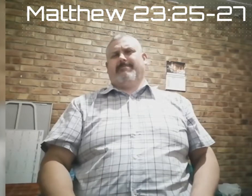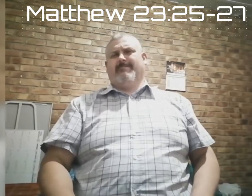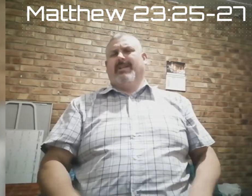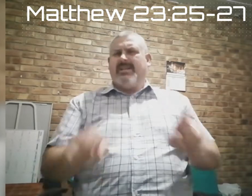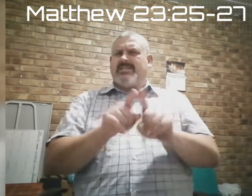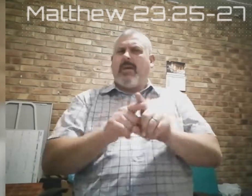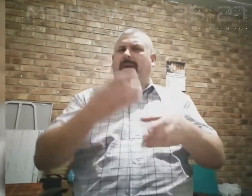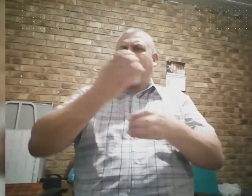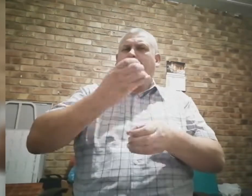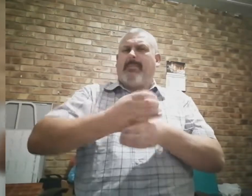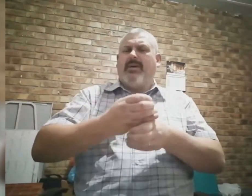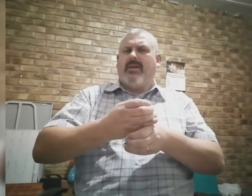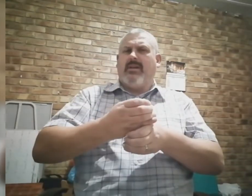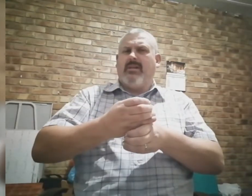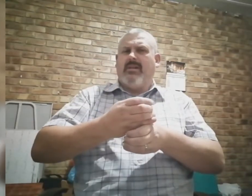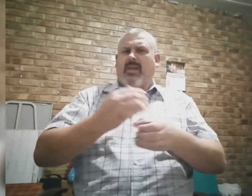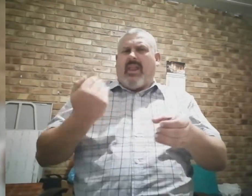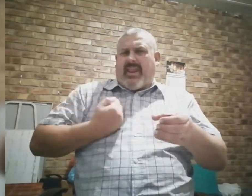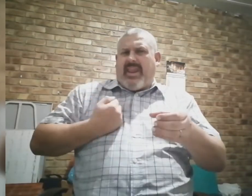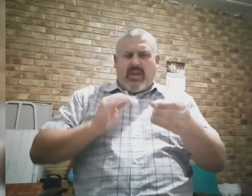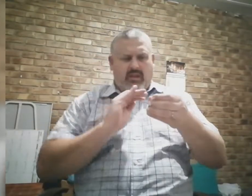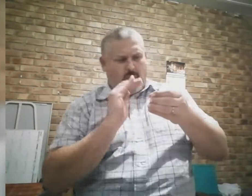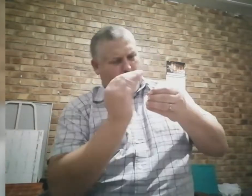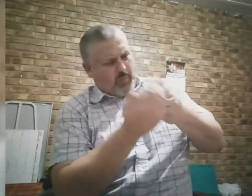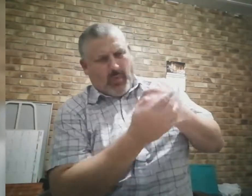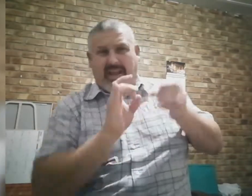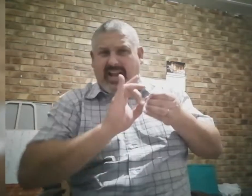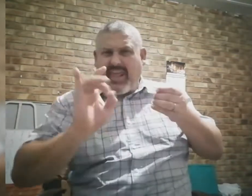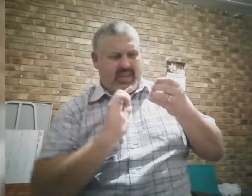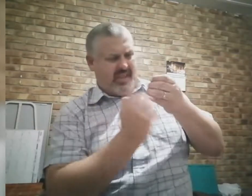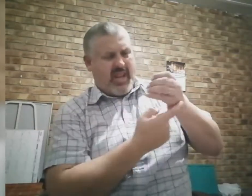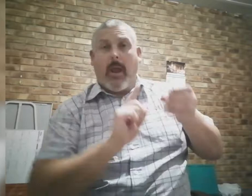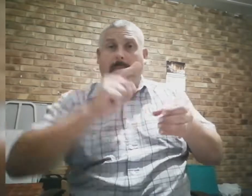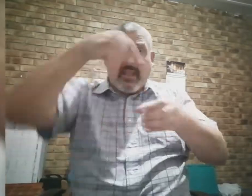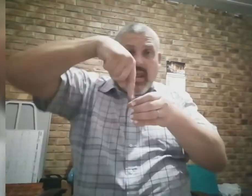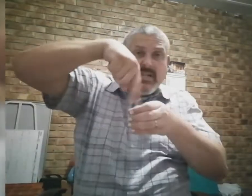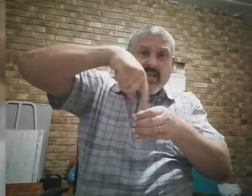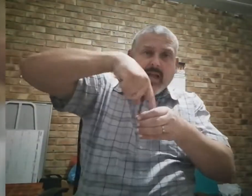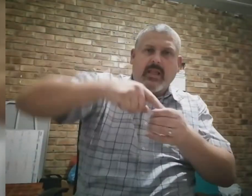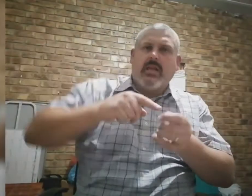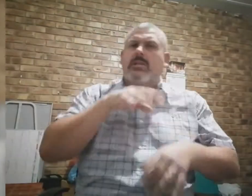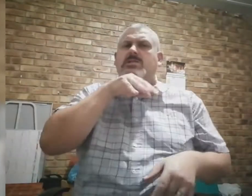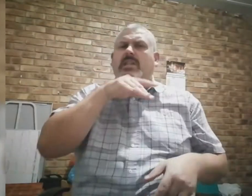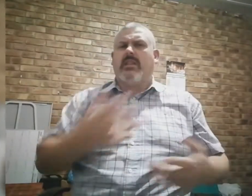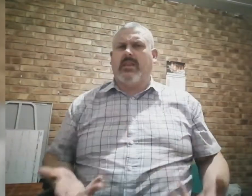Same cup, neat, clean, but inside is dirty.